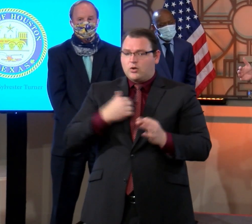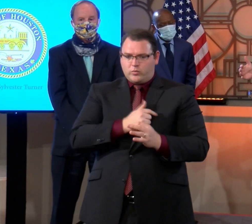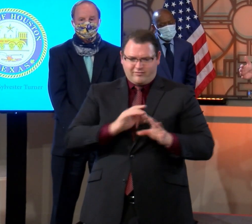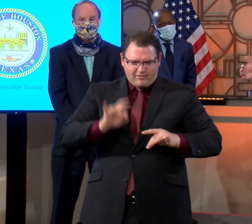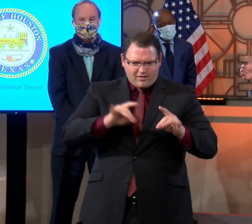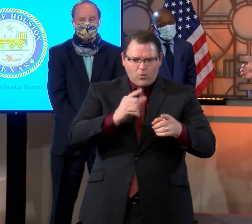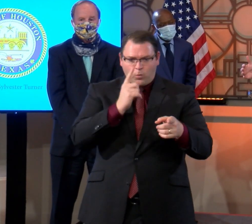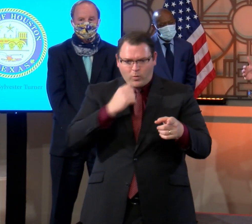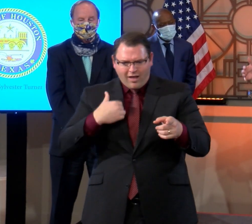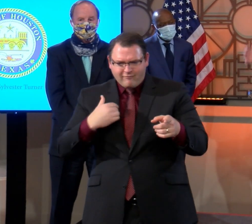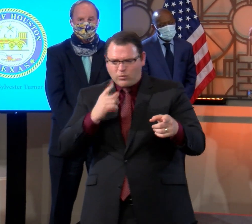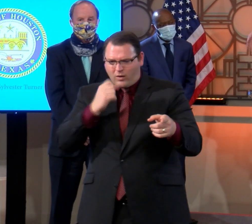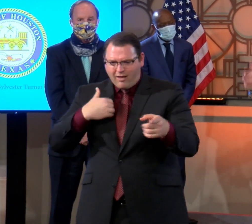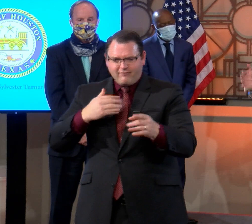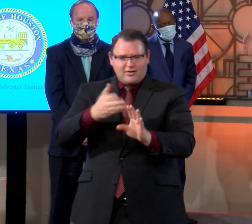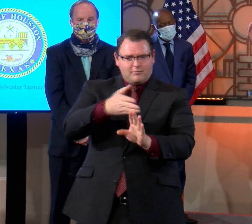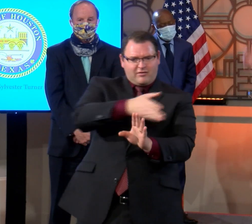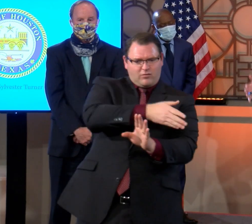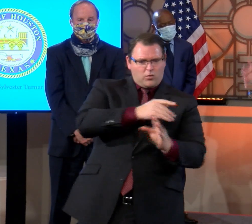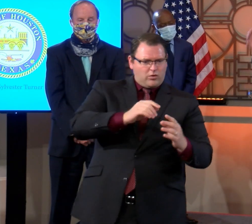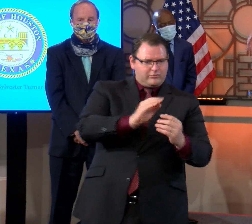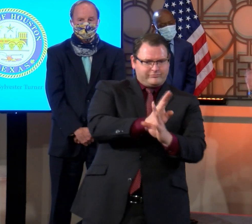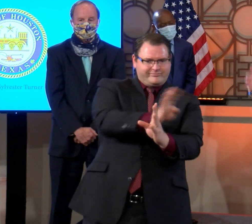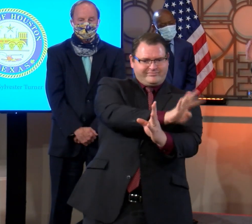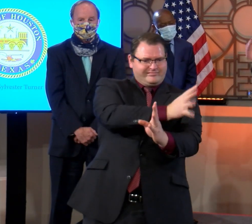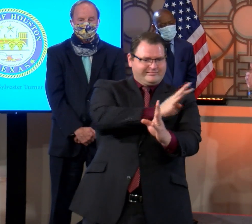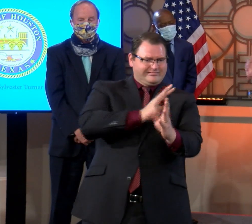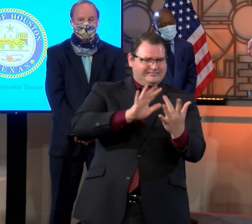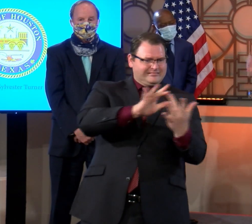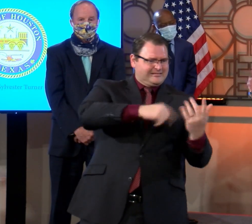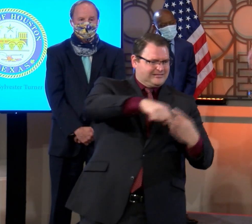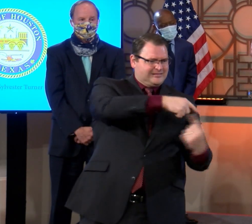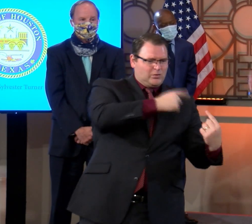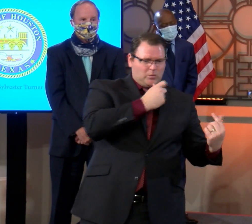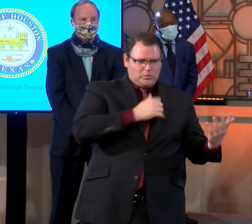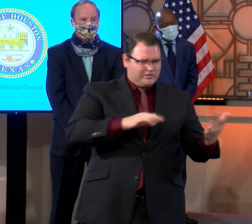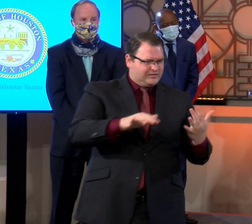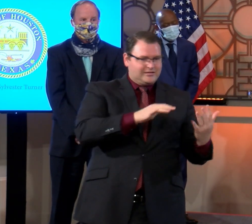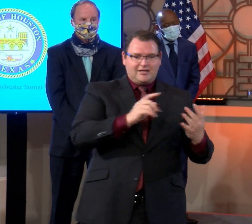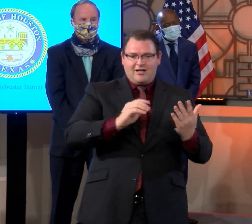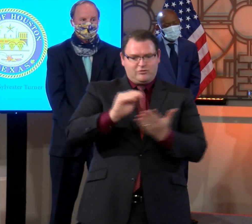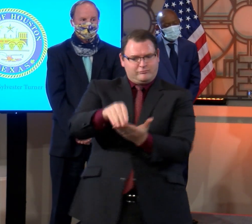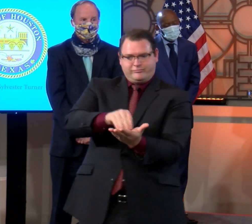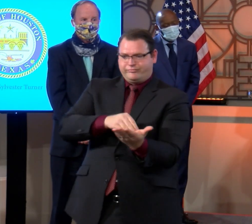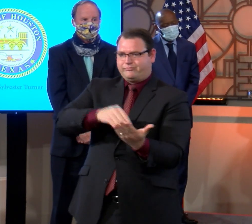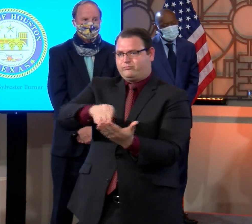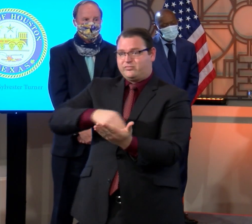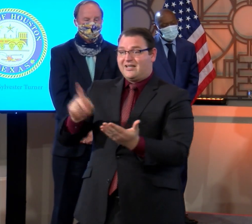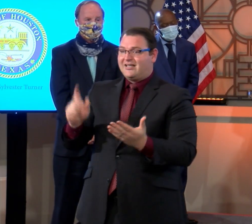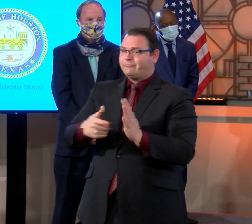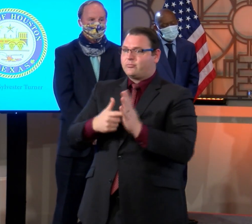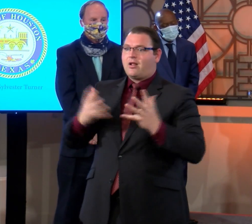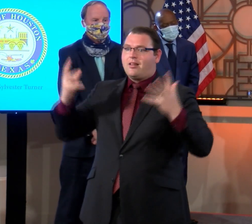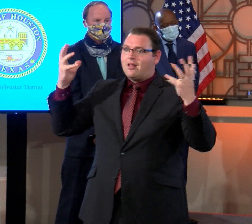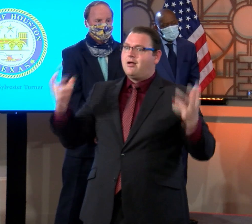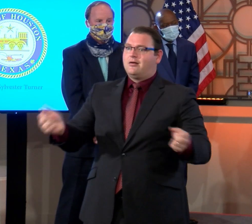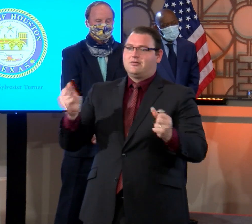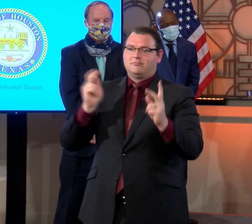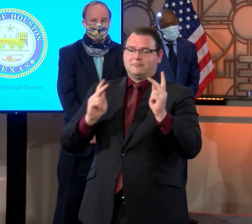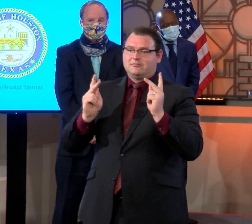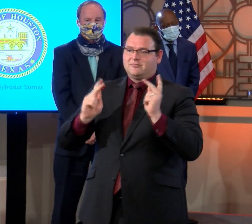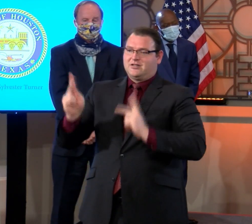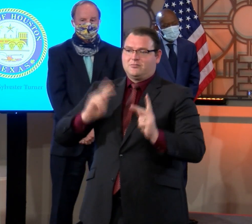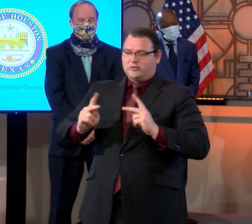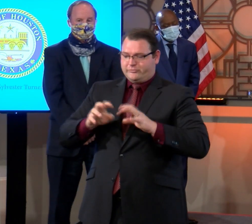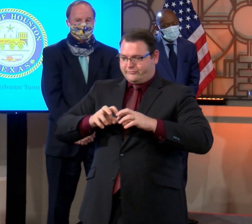more contact tracing we need to do. So we need an army here of people to do all this contact tracing. And so I don't know specifically what the governor is referring to with that,